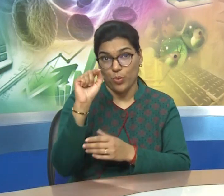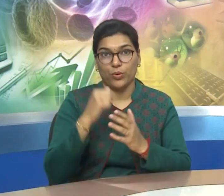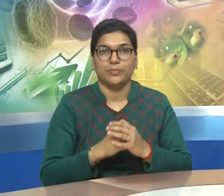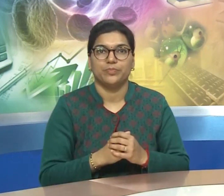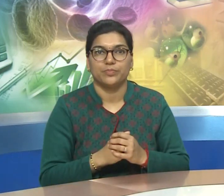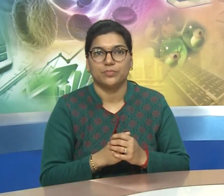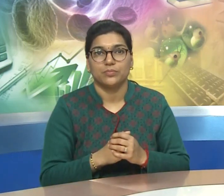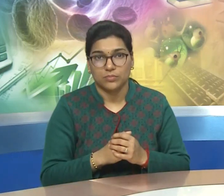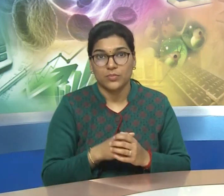Point 2.